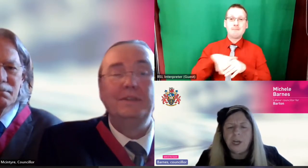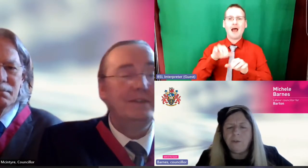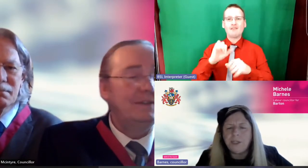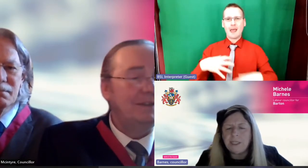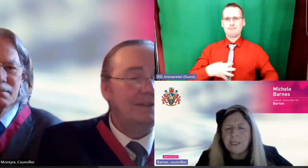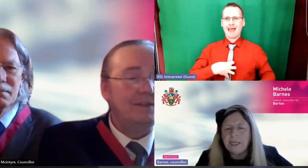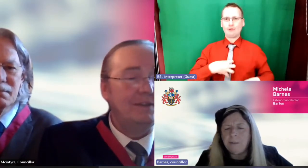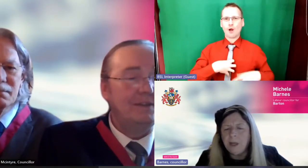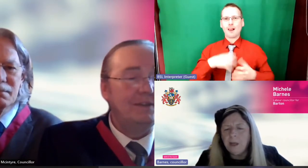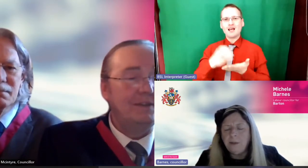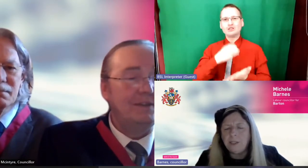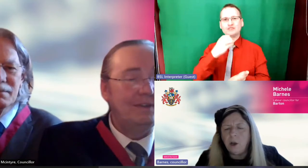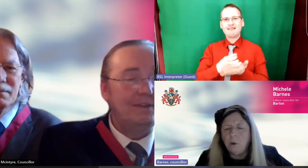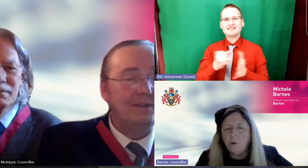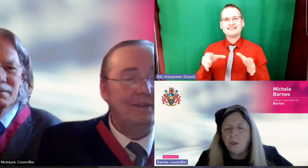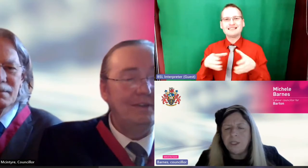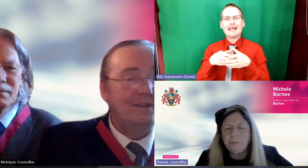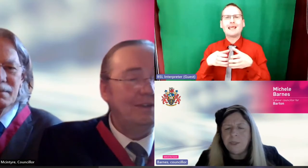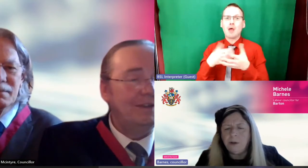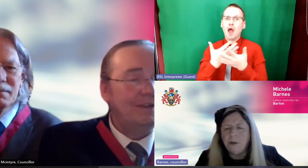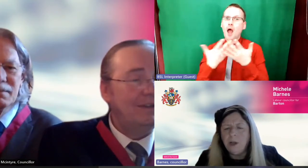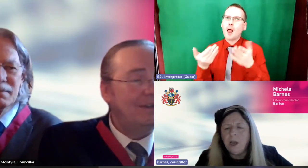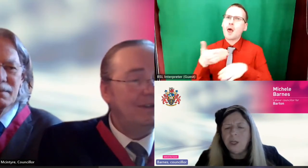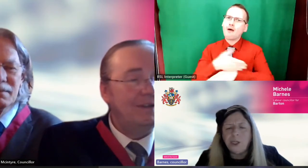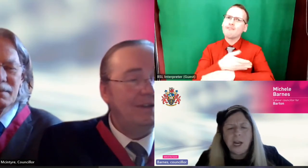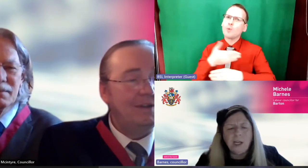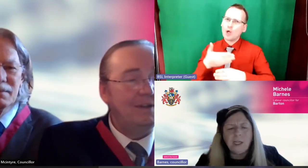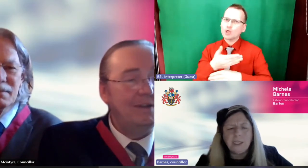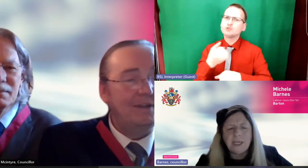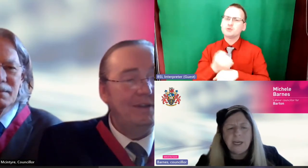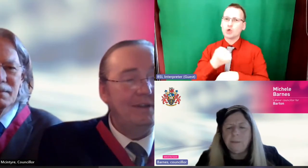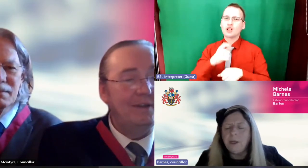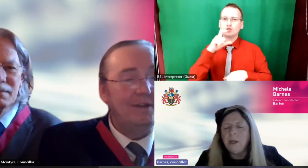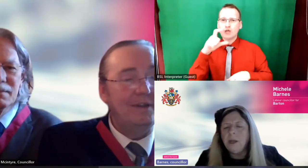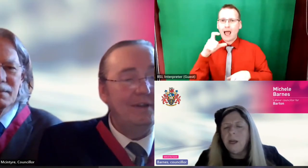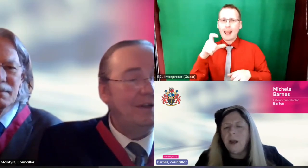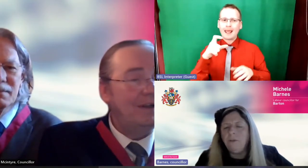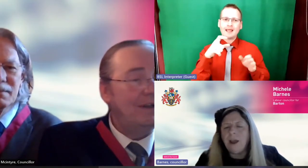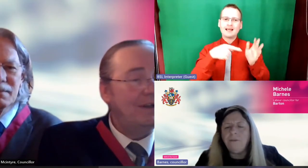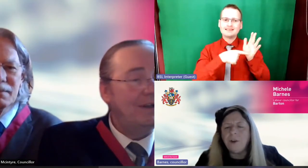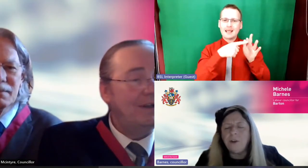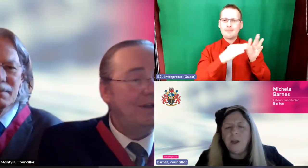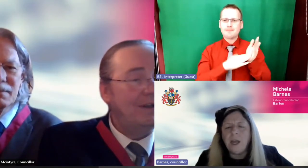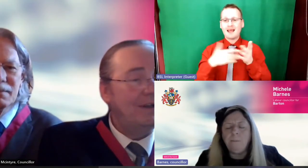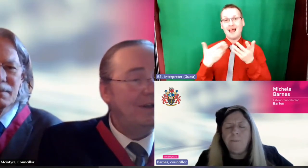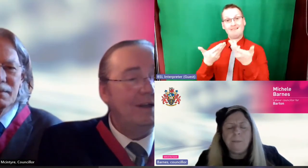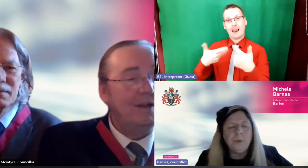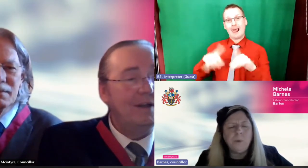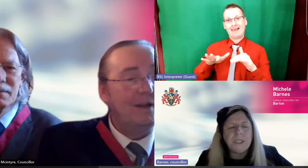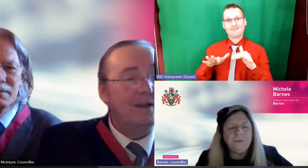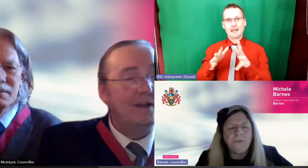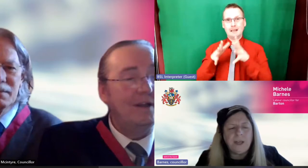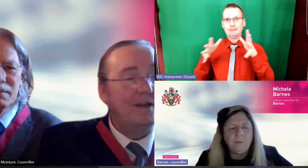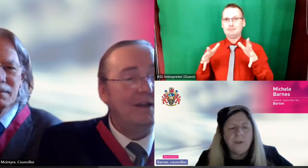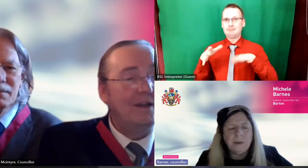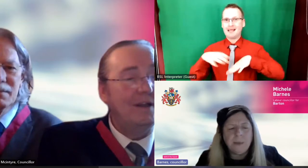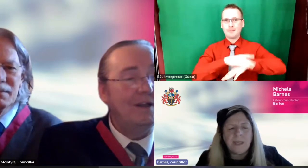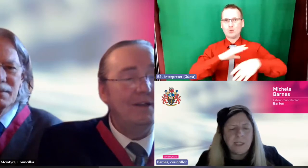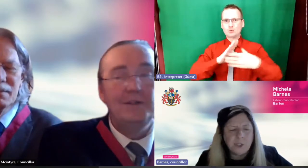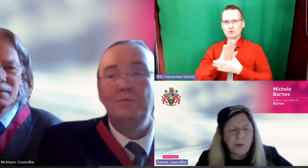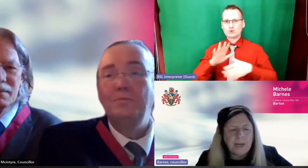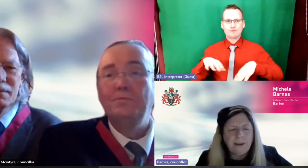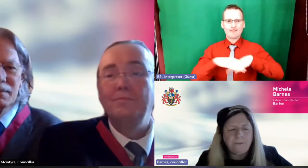mayoral charity team. There's a lot of work to be done, and Charlie and Tim have left big boots to fill with